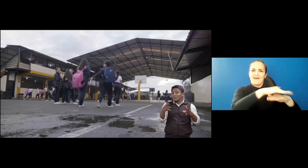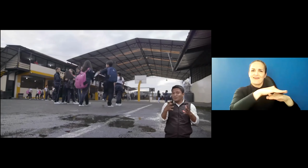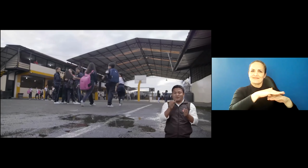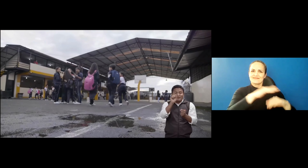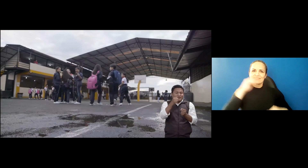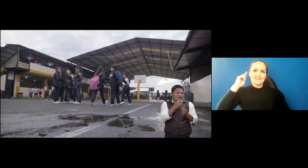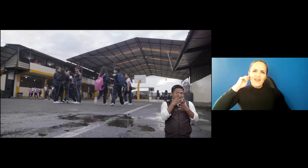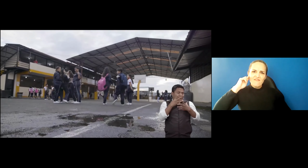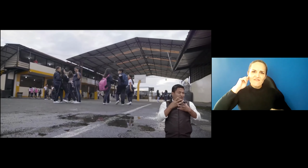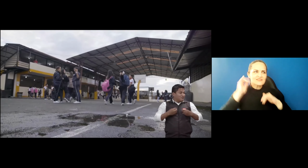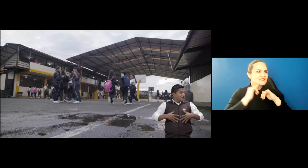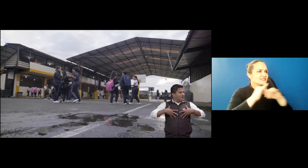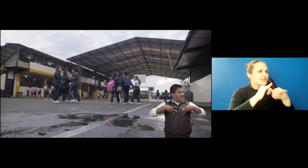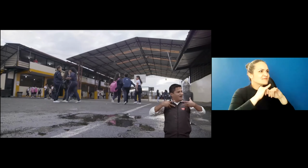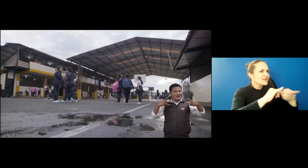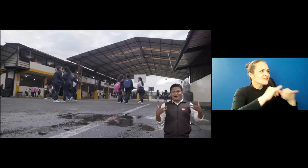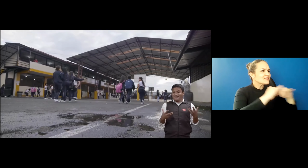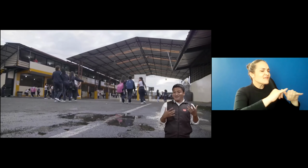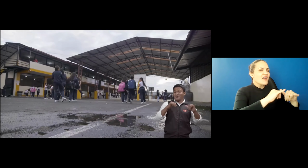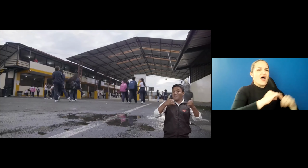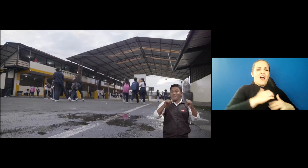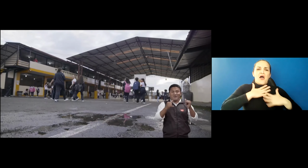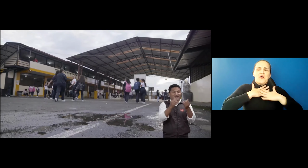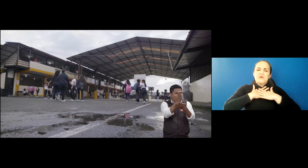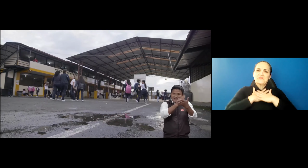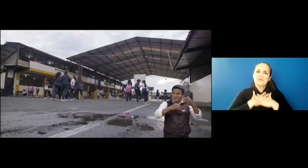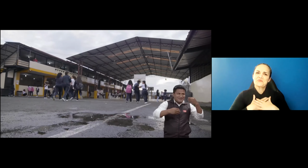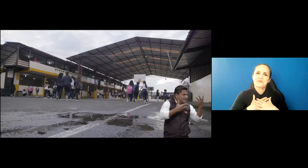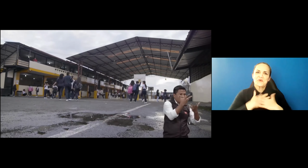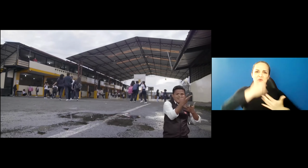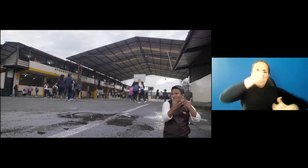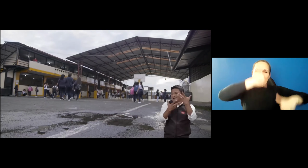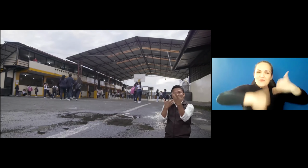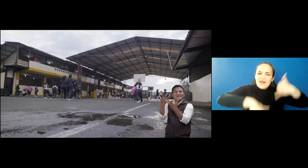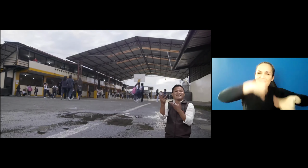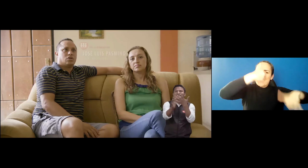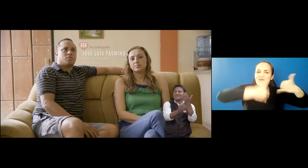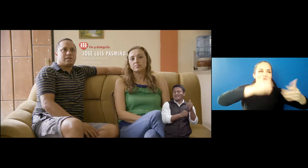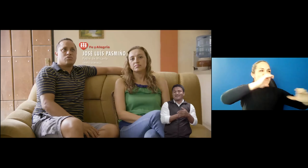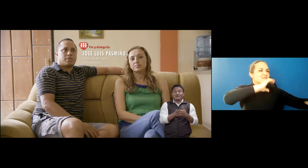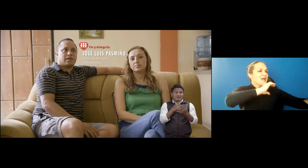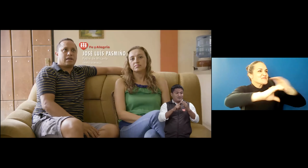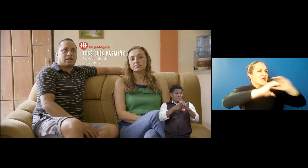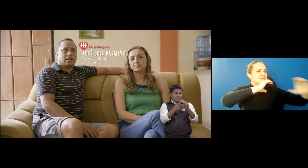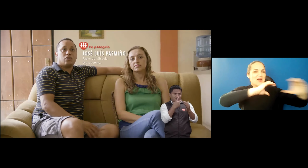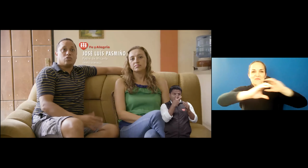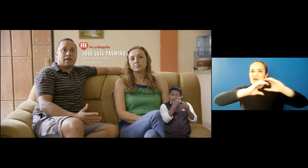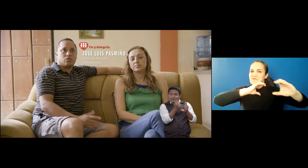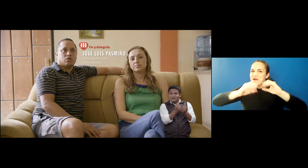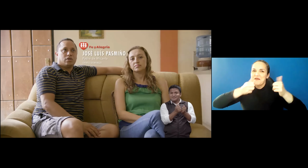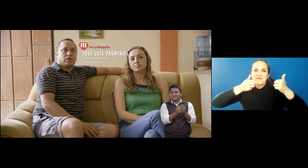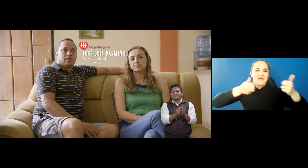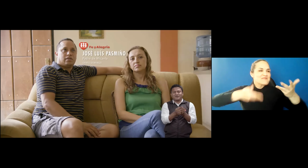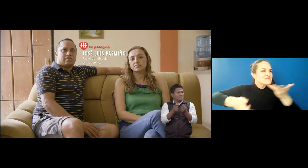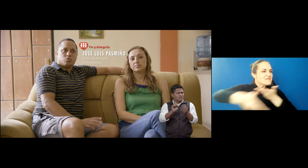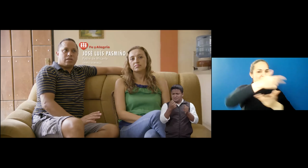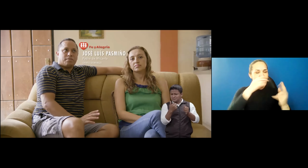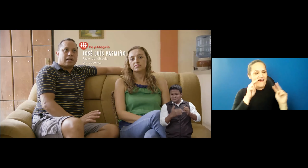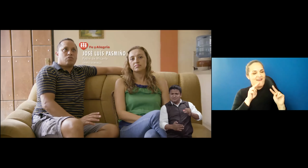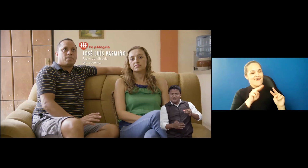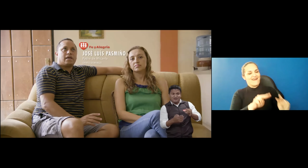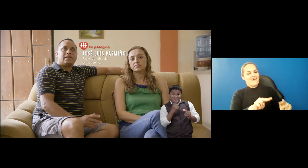same condition, and this was very helpful for her. She was able to express herself, play, and communicate with her classmates,